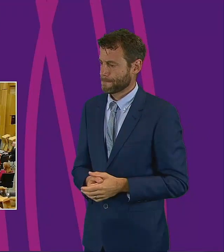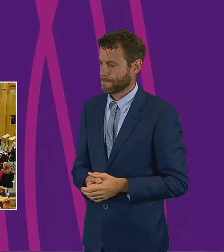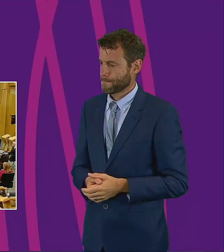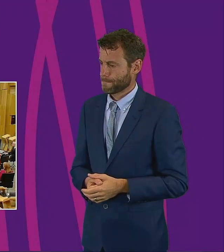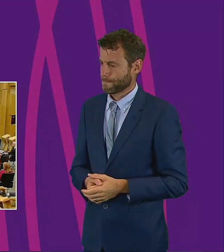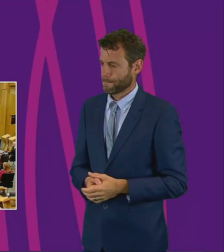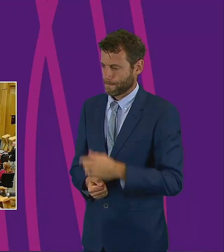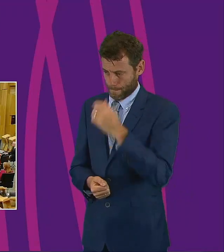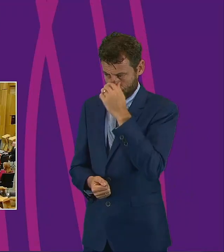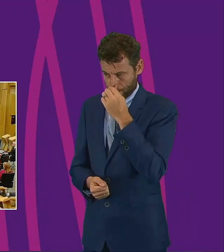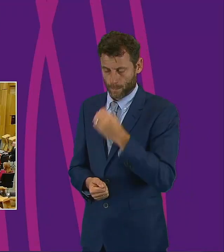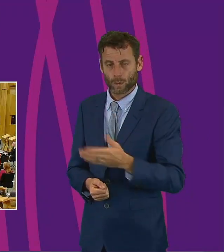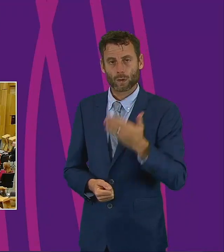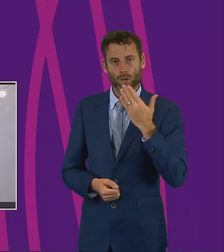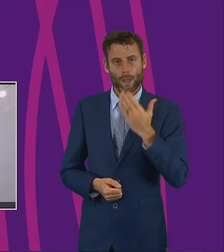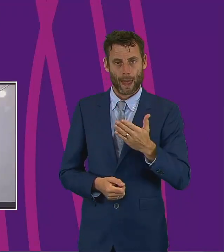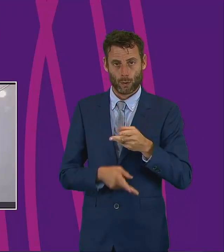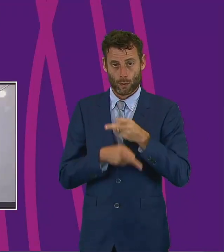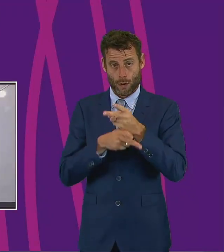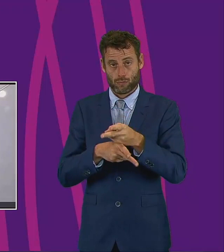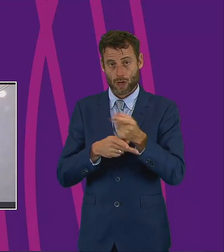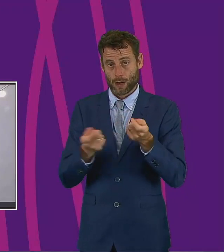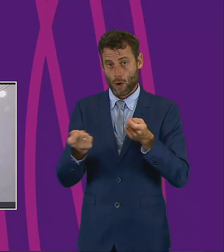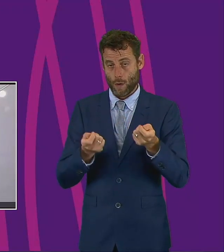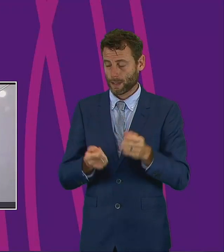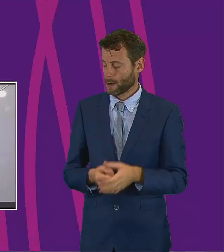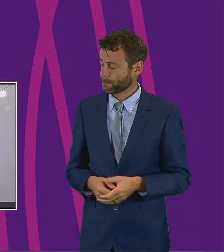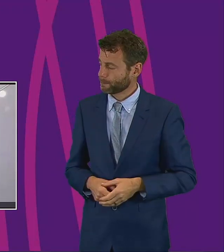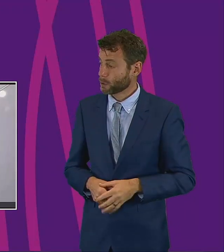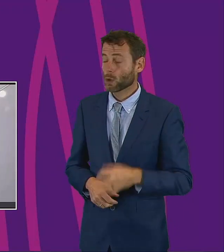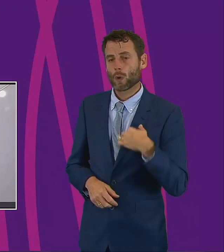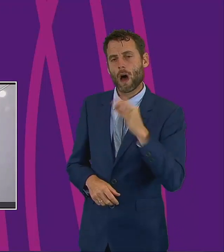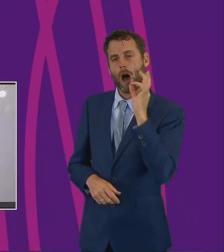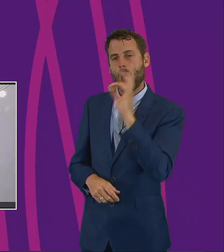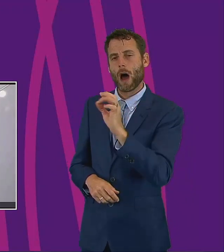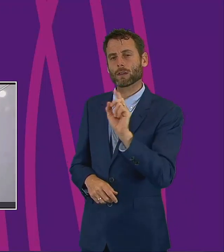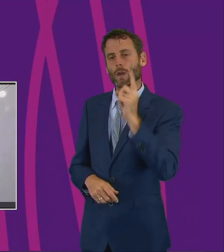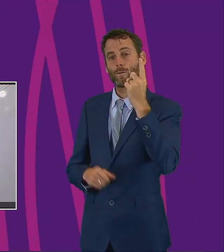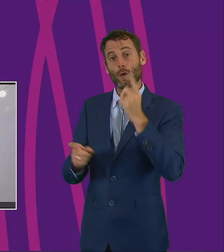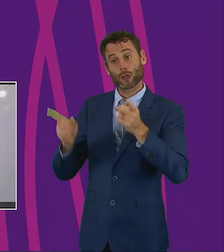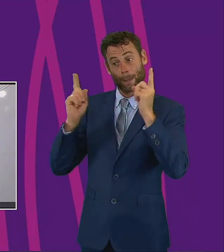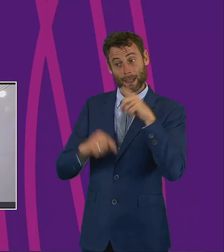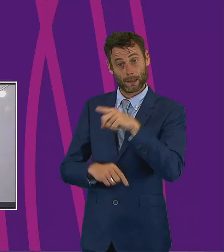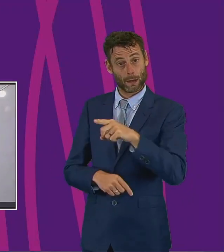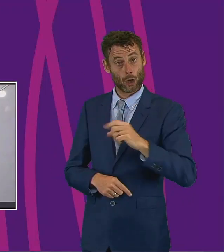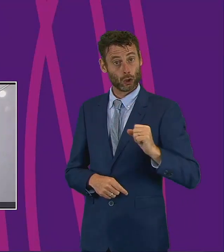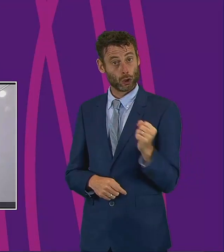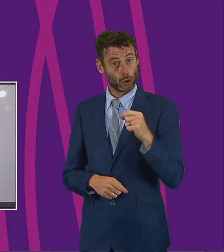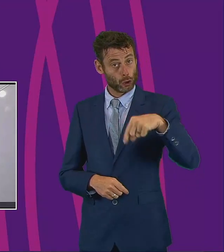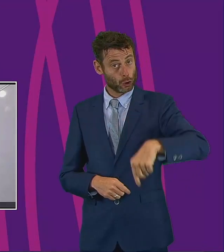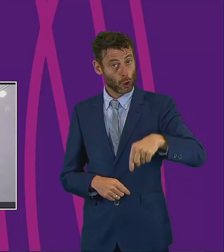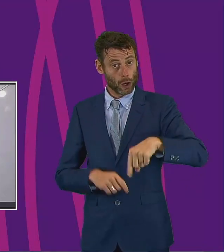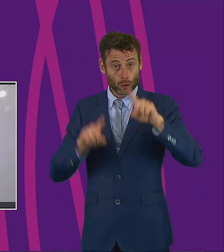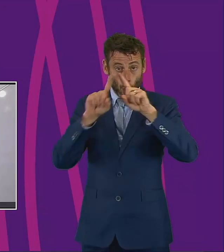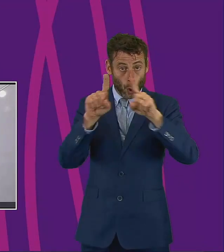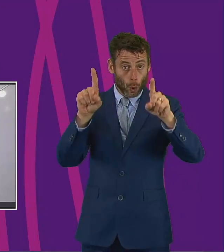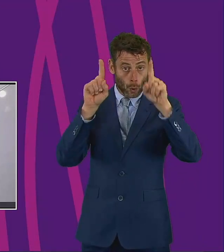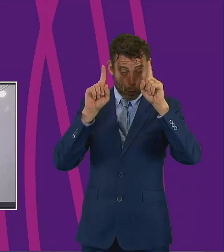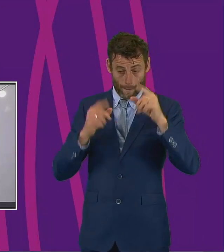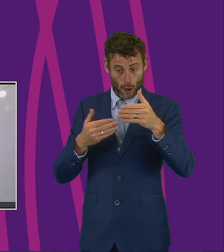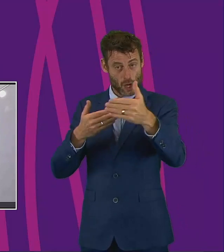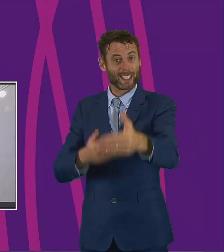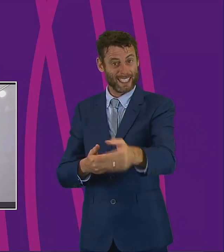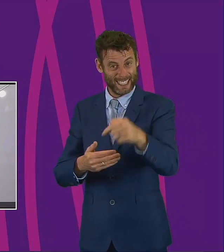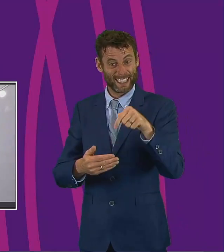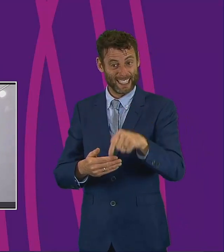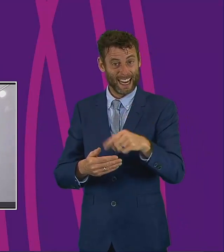Thank you, Presiding Officer. To ask the First Minister whether adequate measures are in place in Scotland's university towns to prevent local